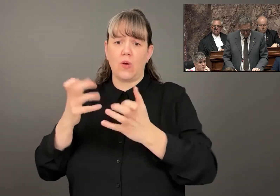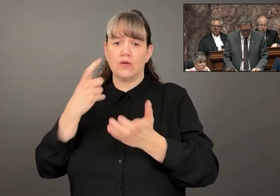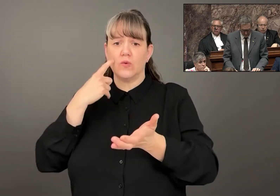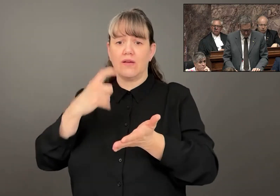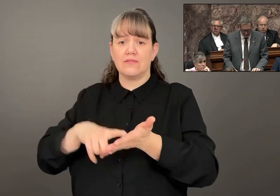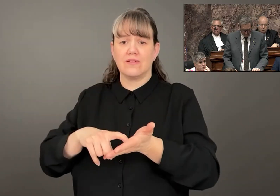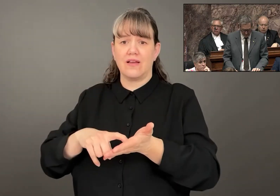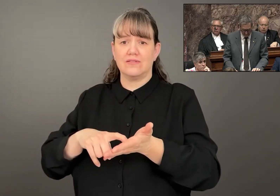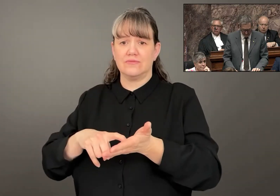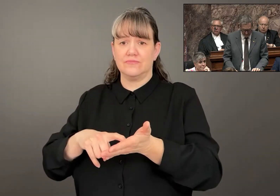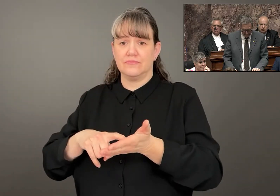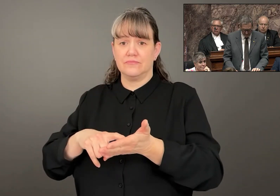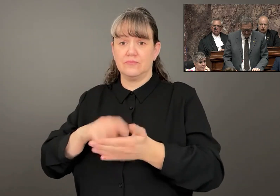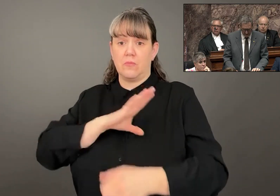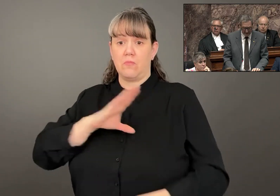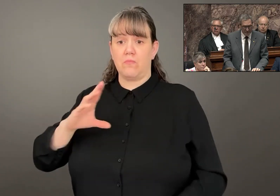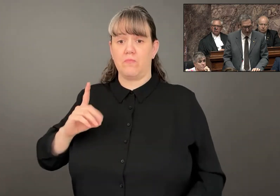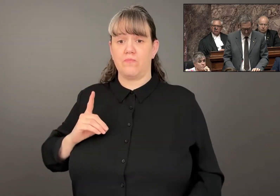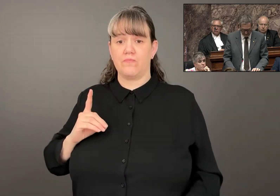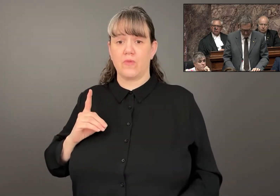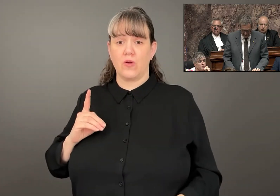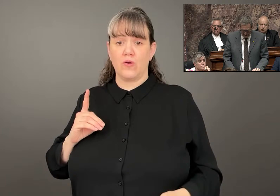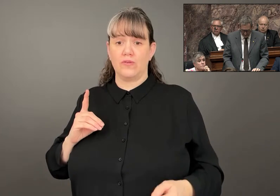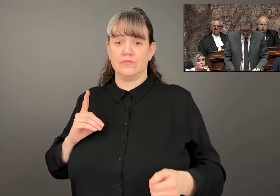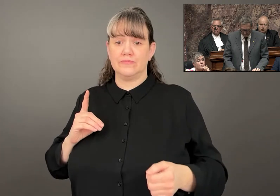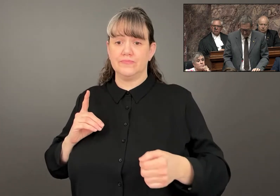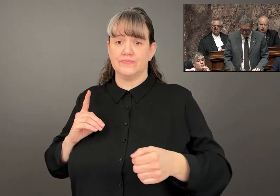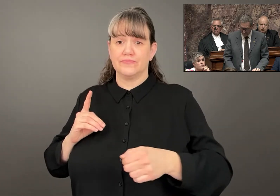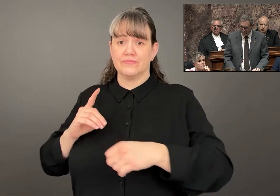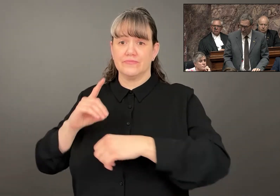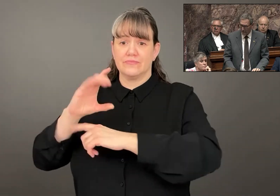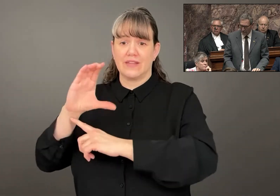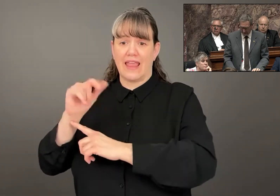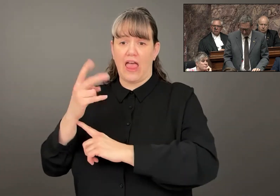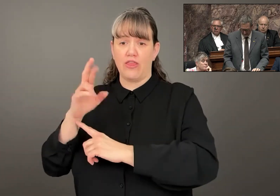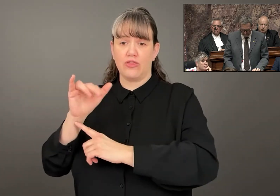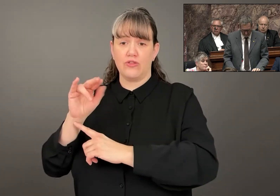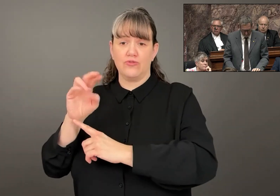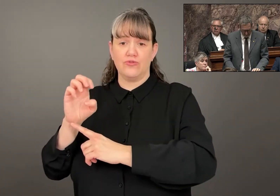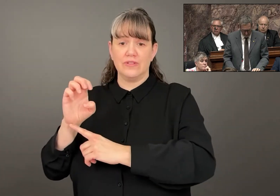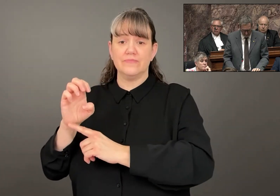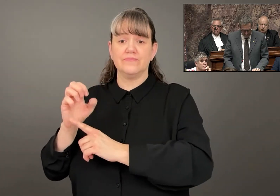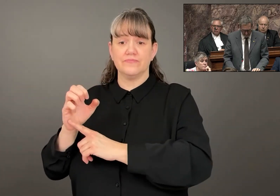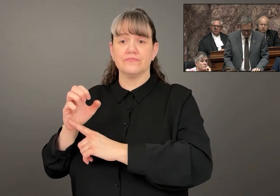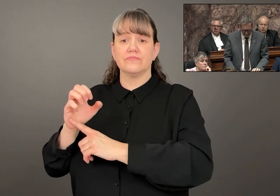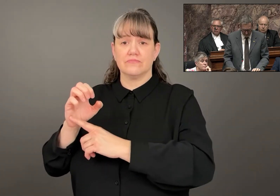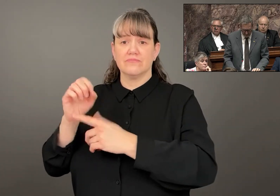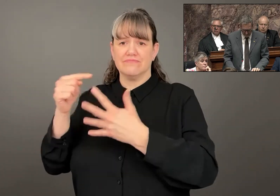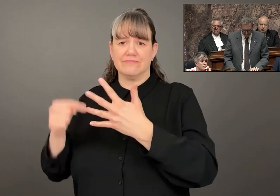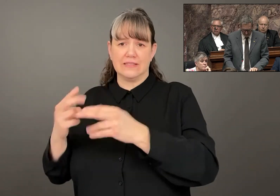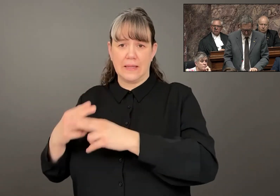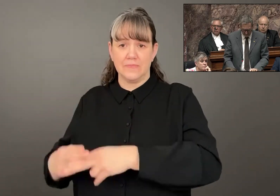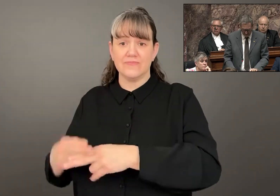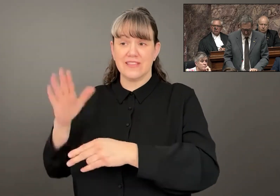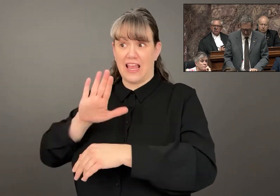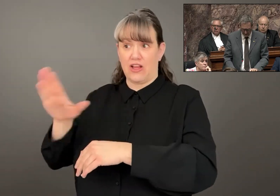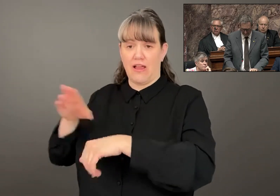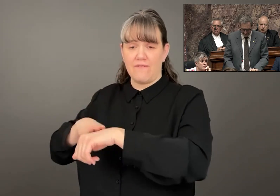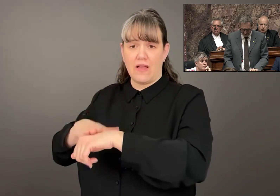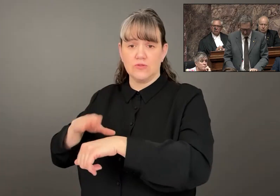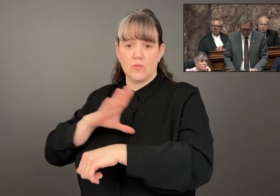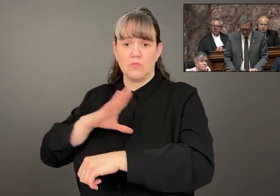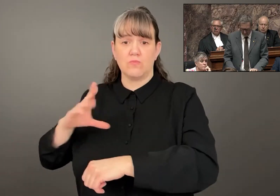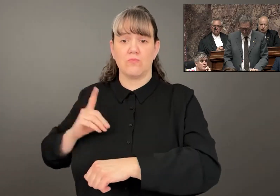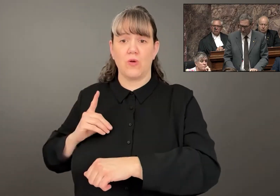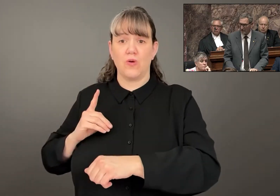Catherine Yonker, Brian McLean, Heidi Trotman, and their advisory board, who continue to navigate the challenges of providing